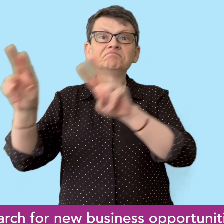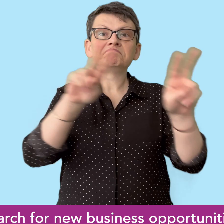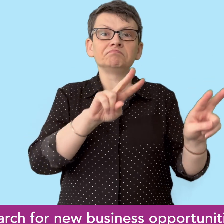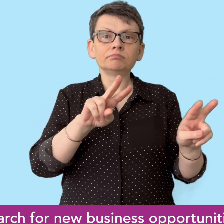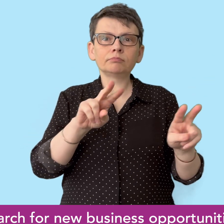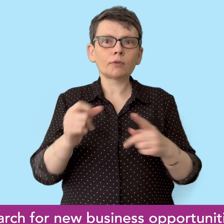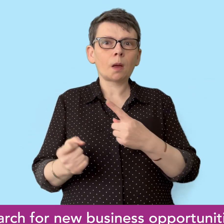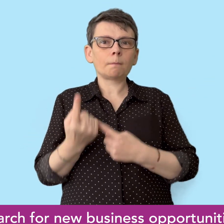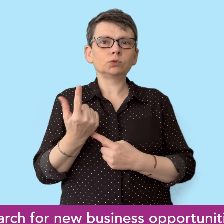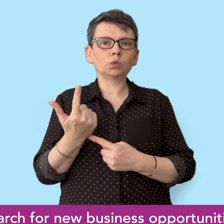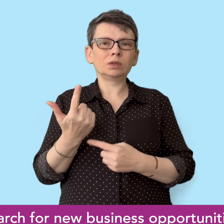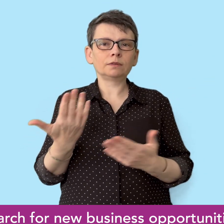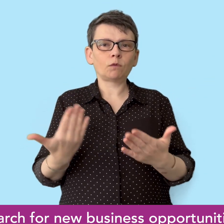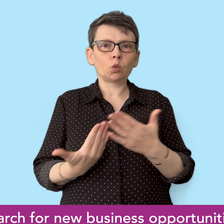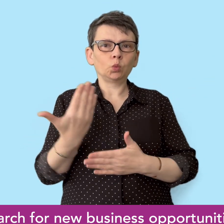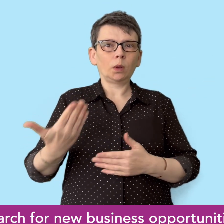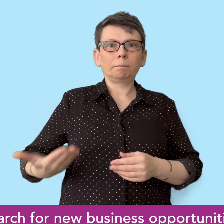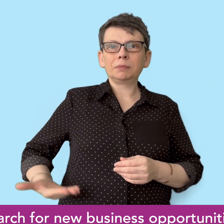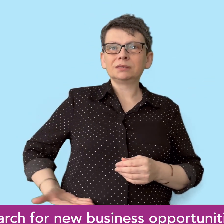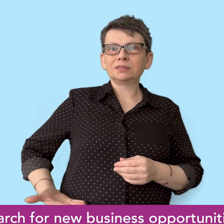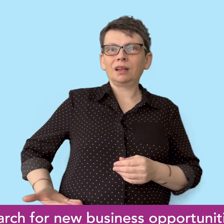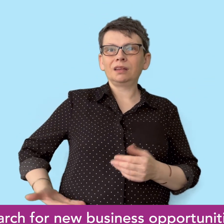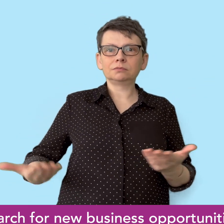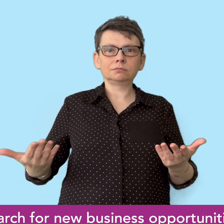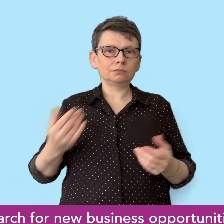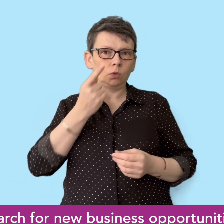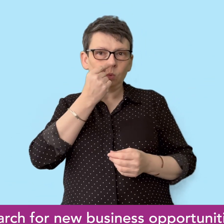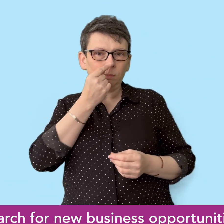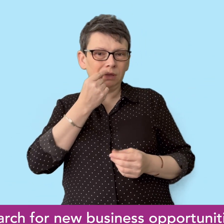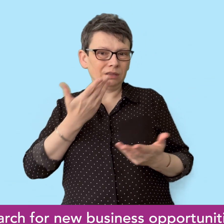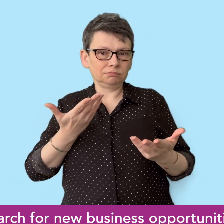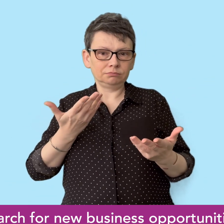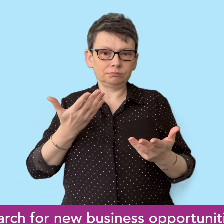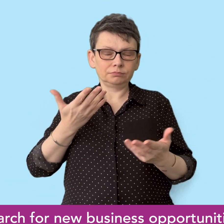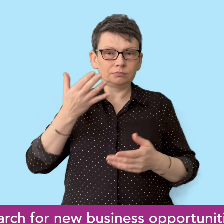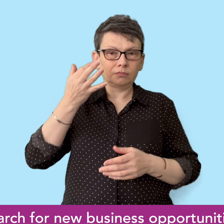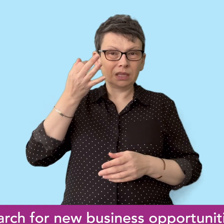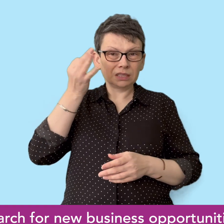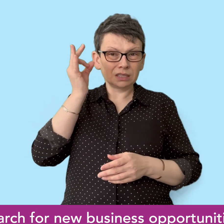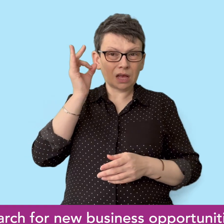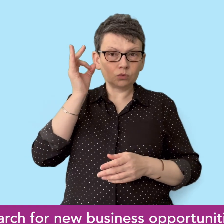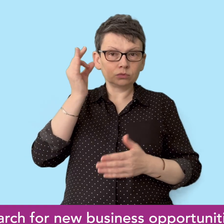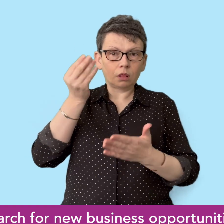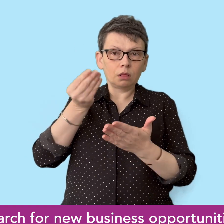Search for new business opportunities and funding from councils, government,